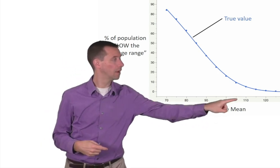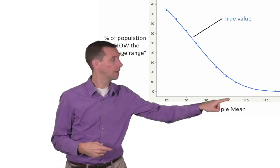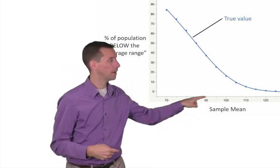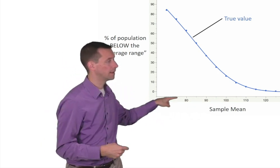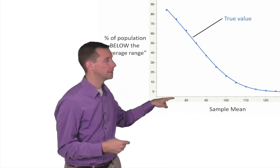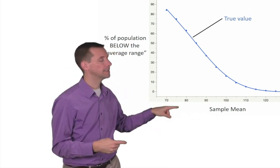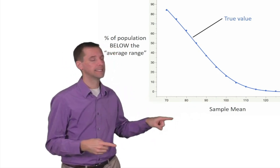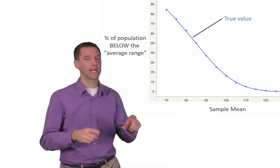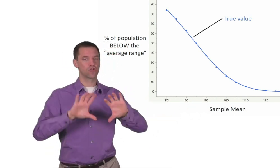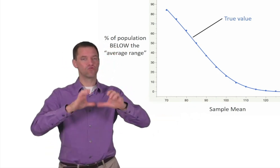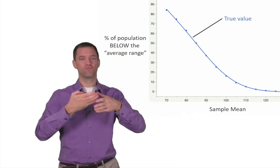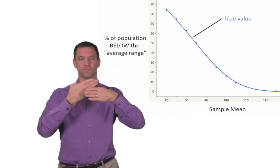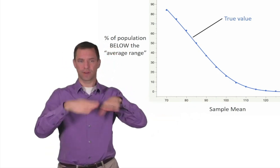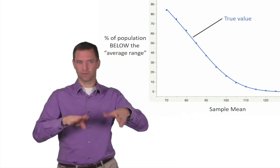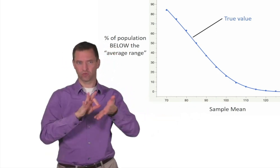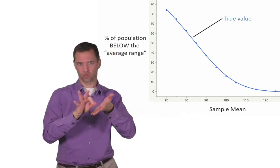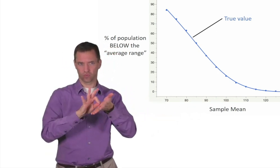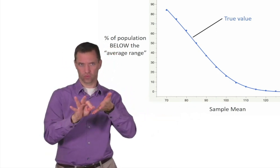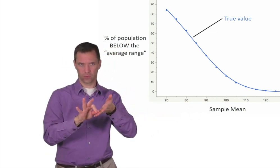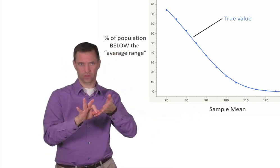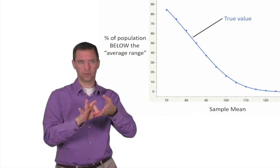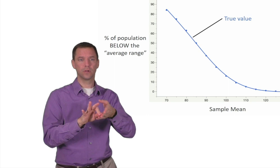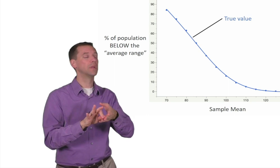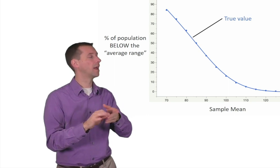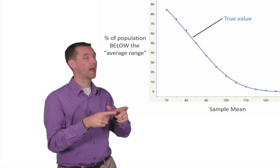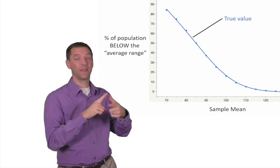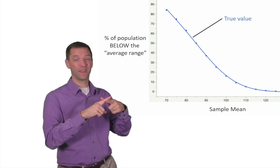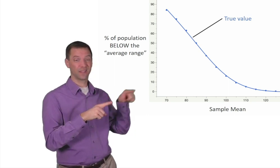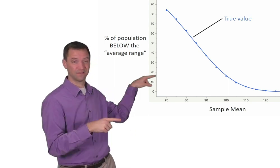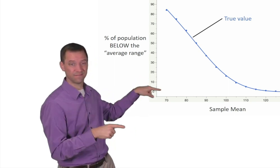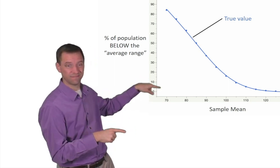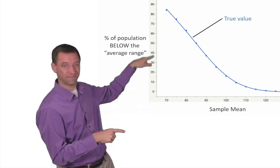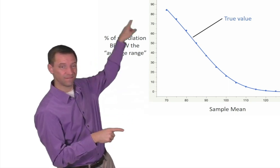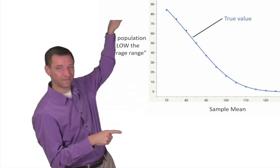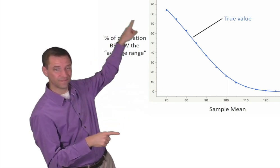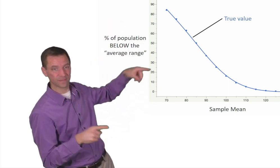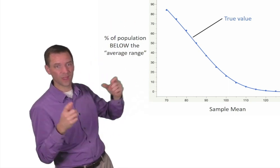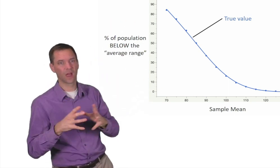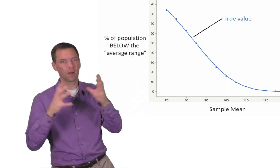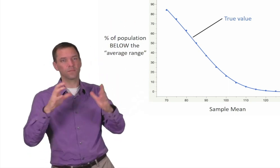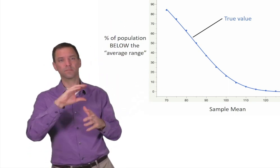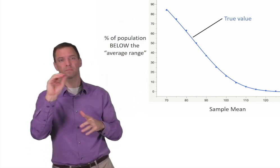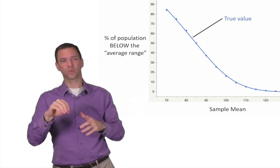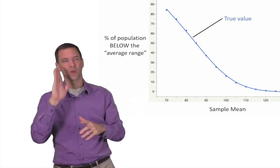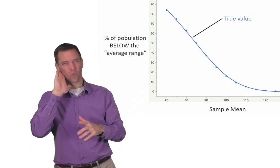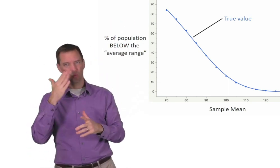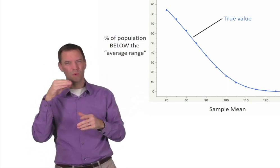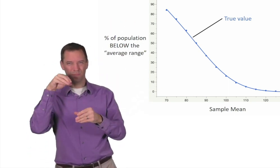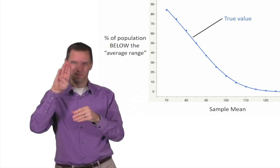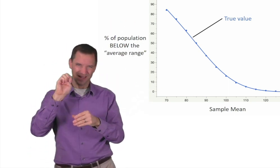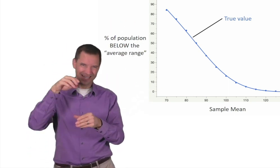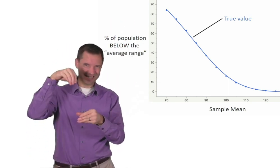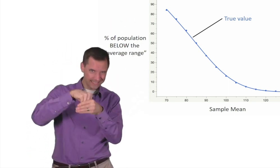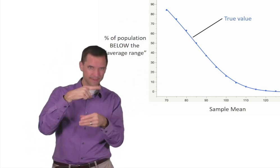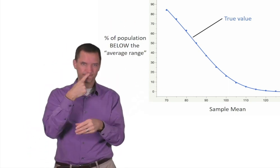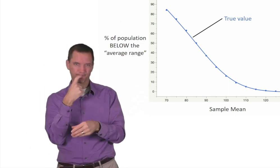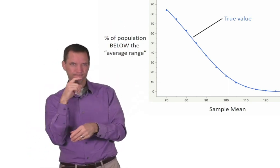graph. On the x-axis, we have the sample mean, and then on the y-axis, we have the percent of